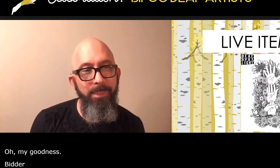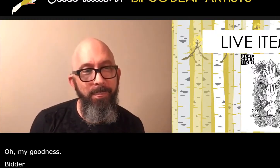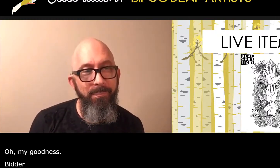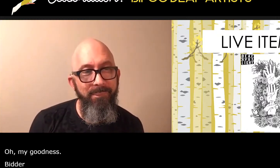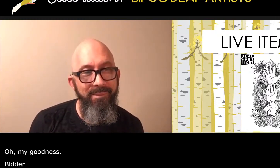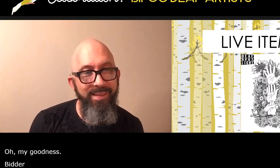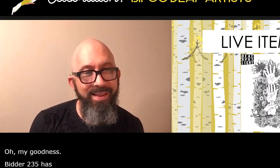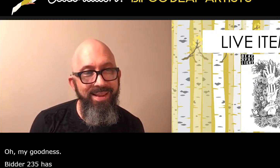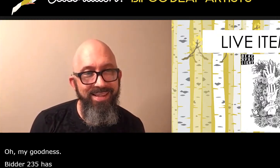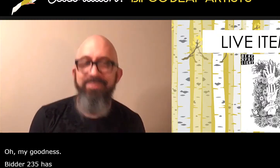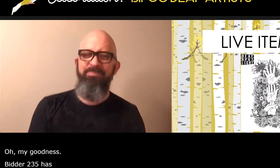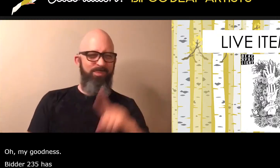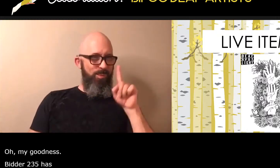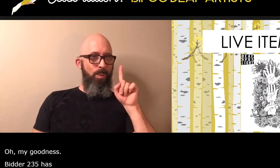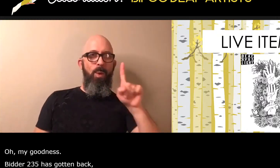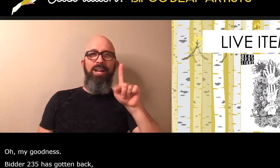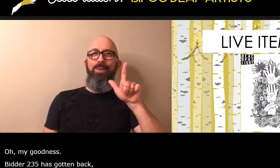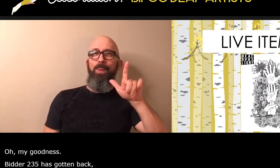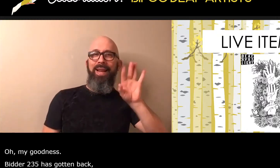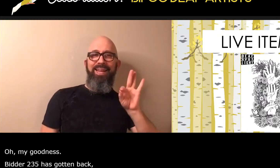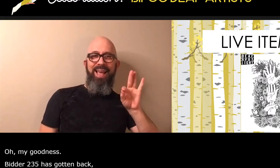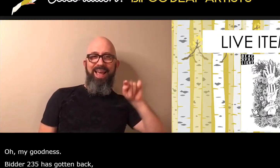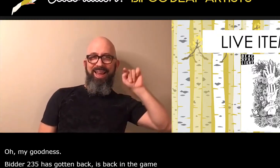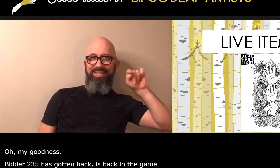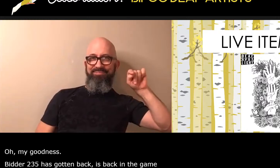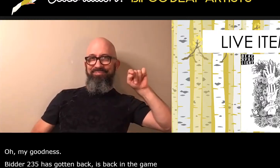Who's 703 now?